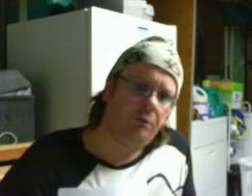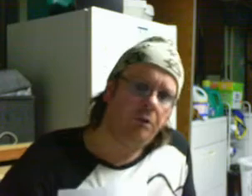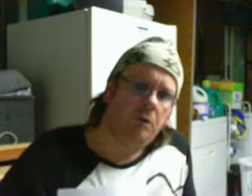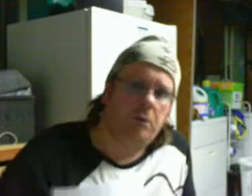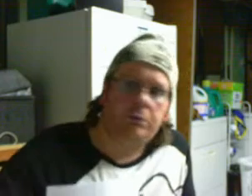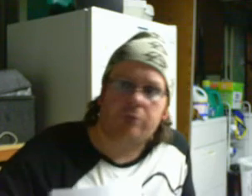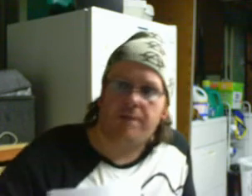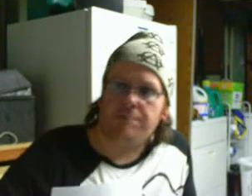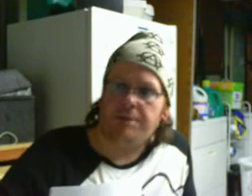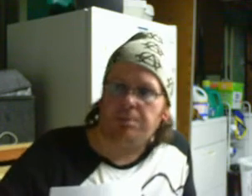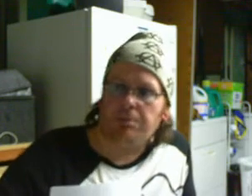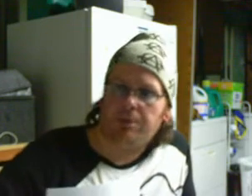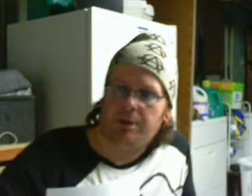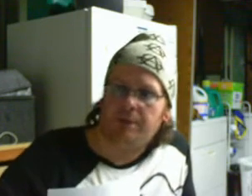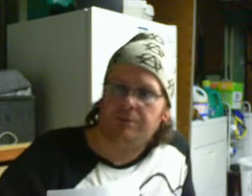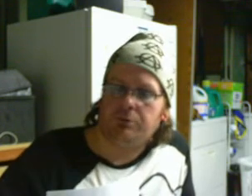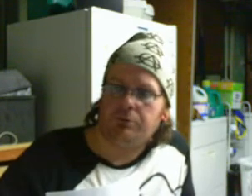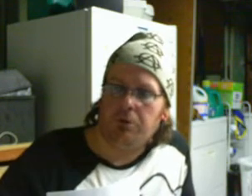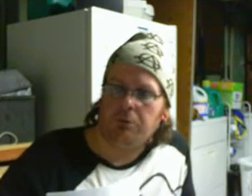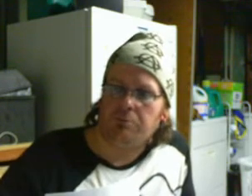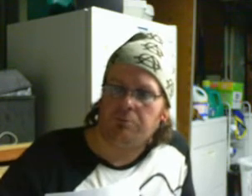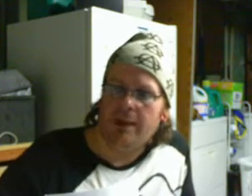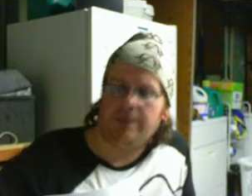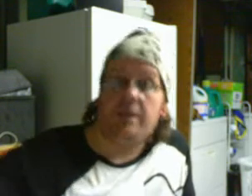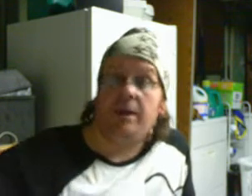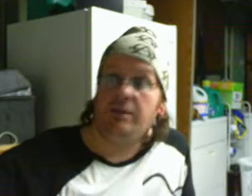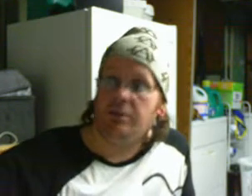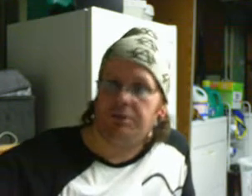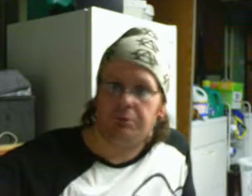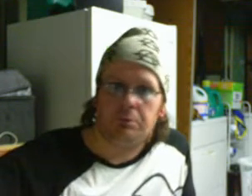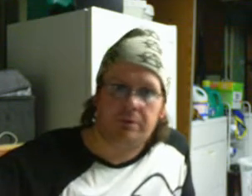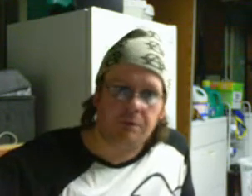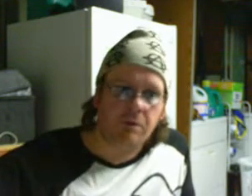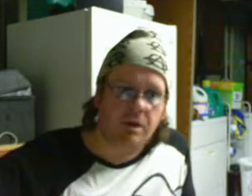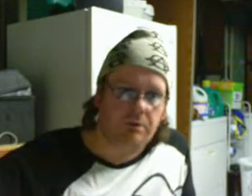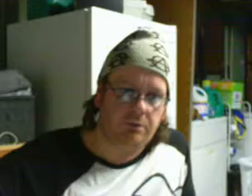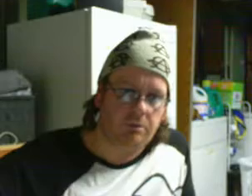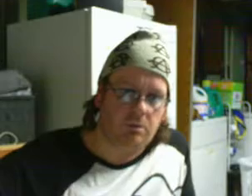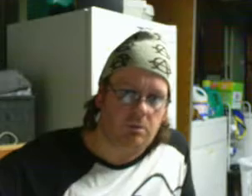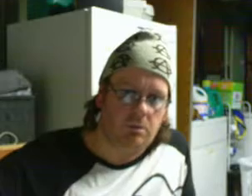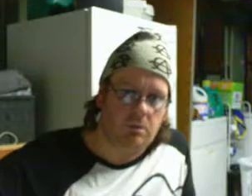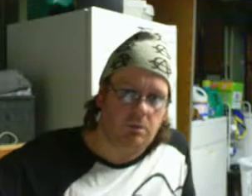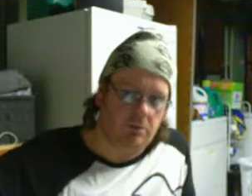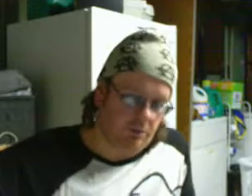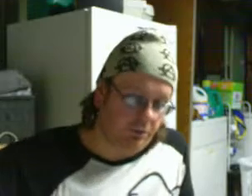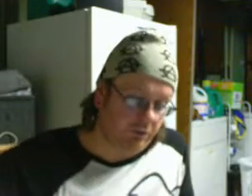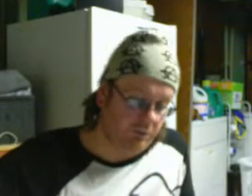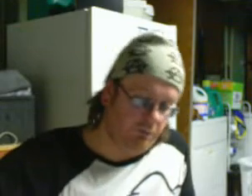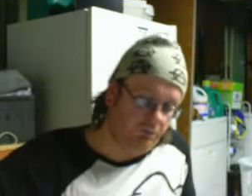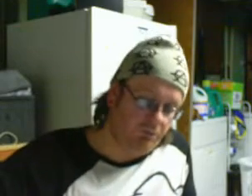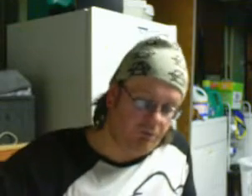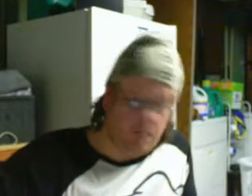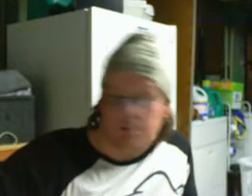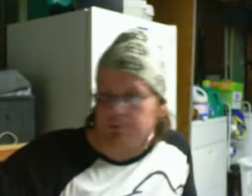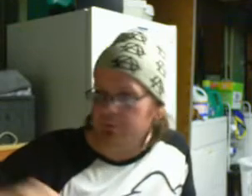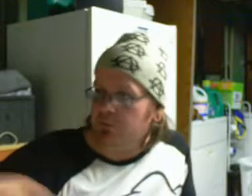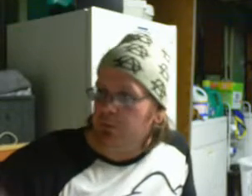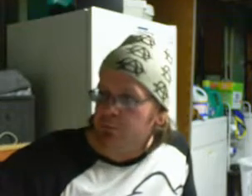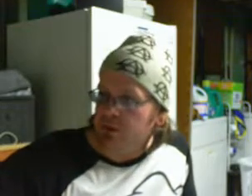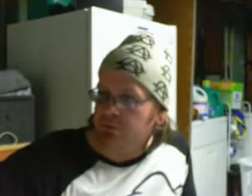we threaten people with not giving their children back, and then they do what they want. The king wants them to stop arguing, so he threatens the